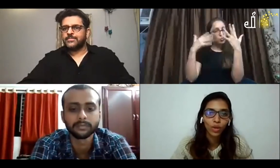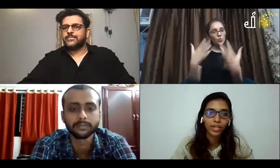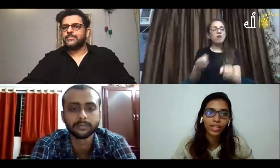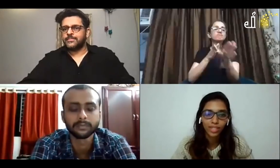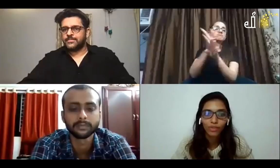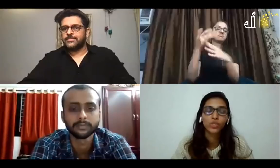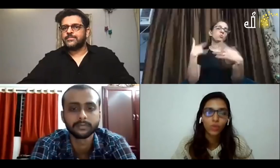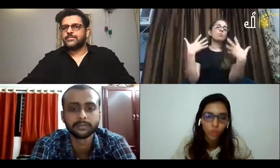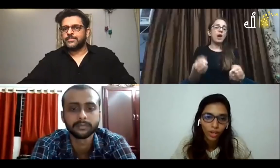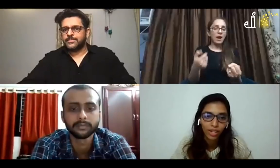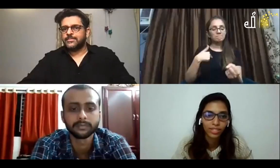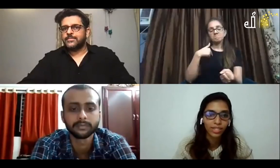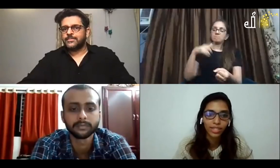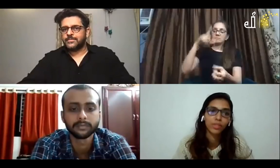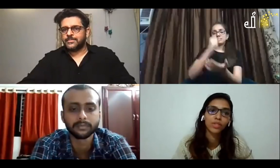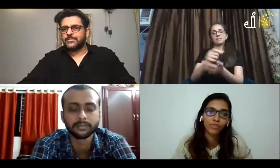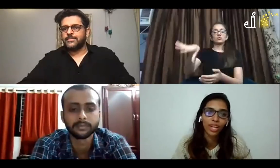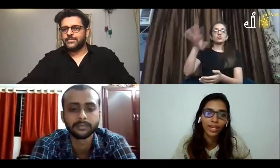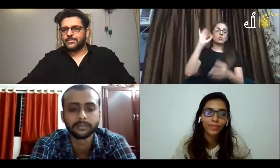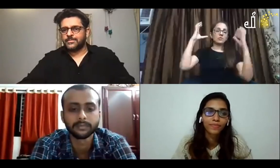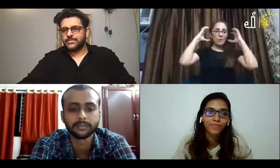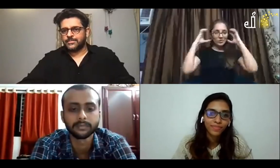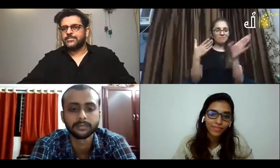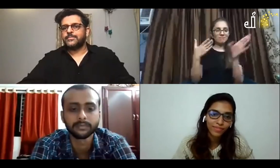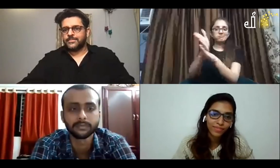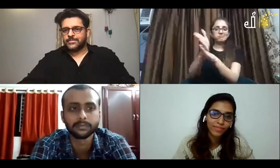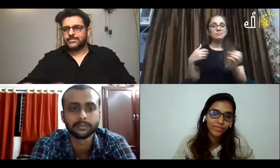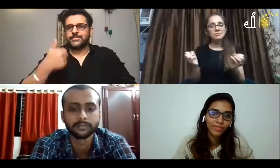always wanted. That's how I chose audiology and I came into the field.